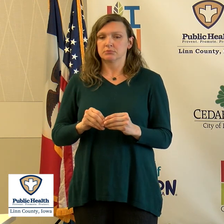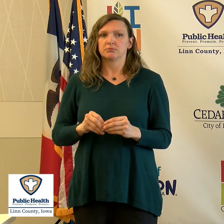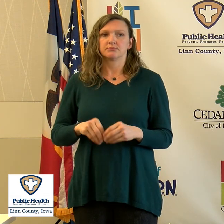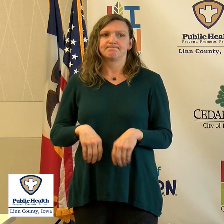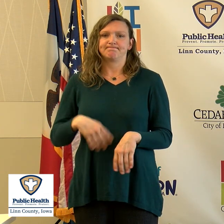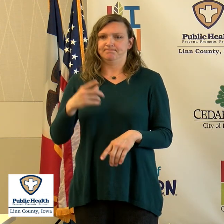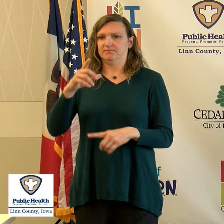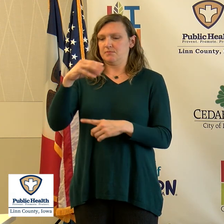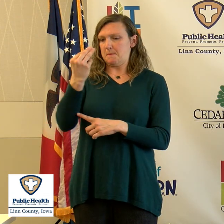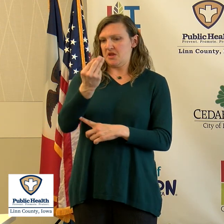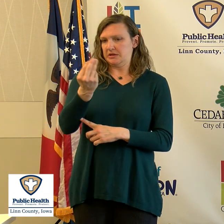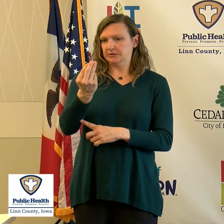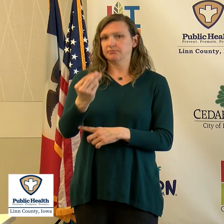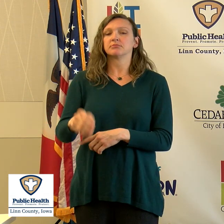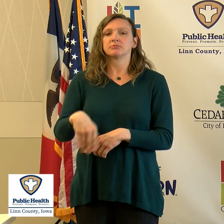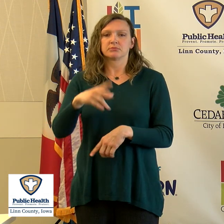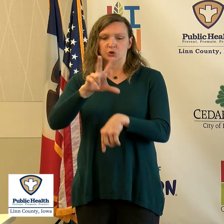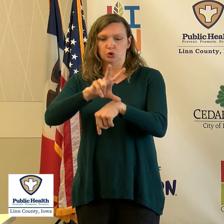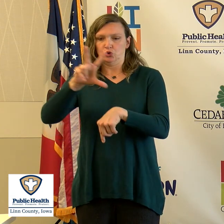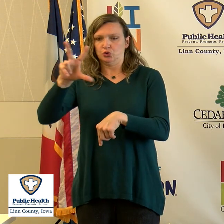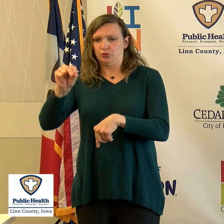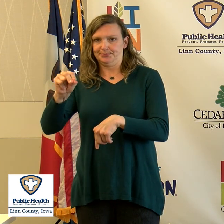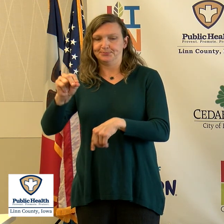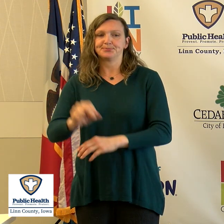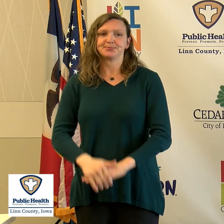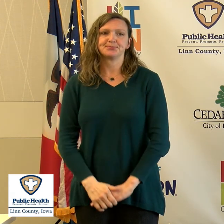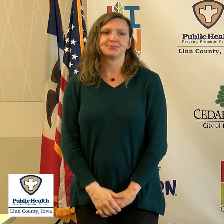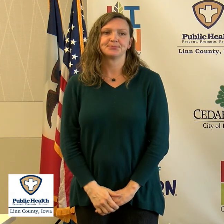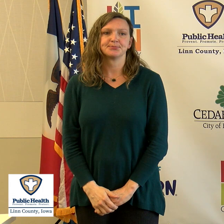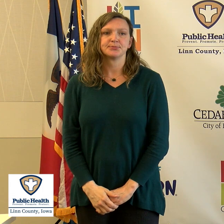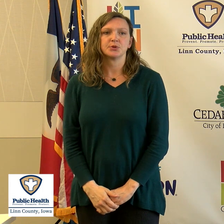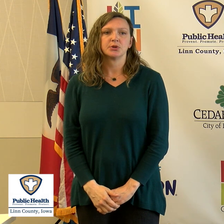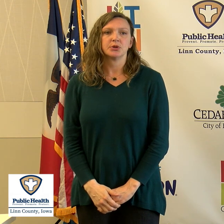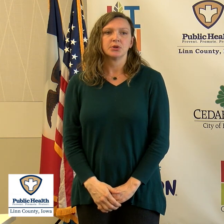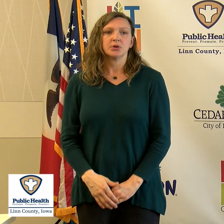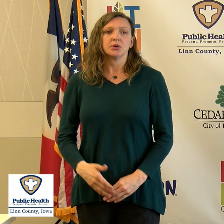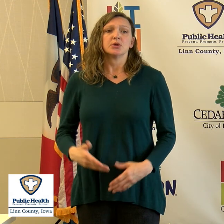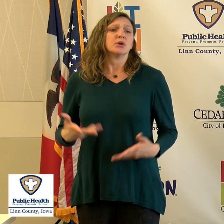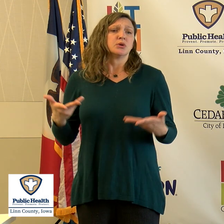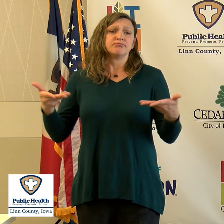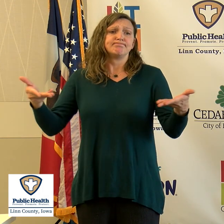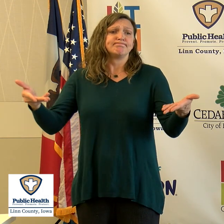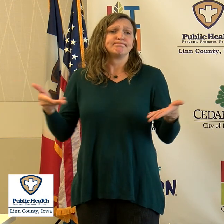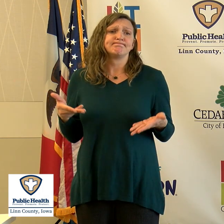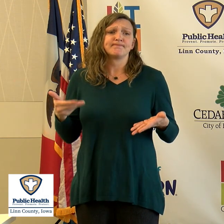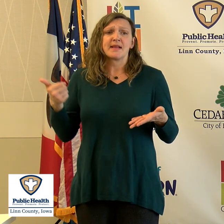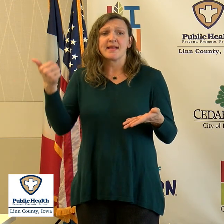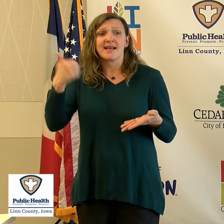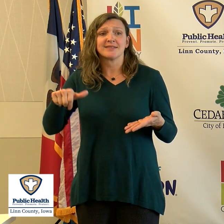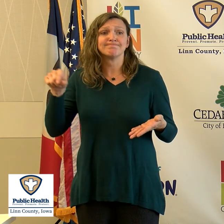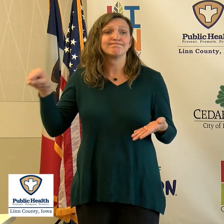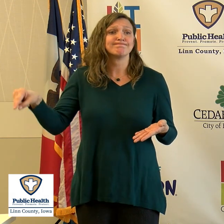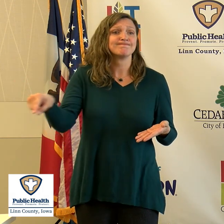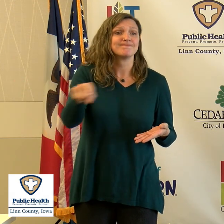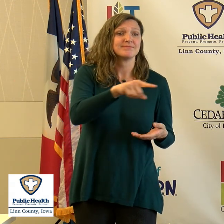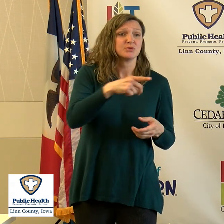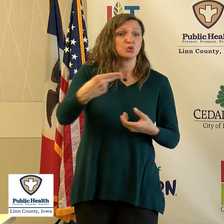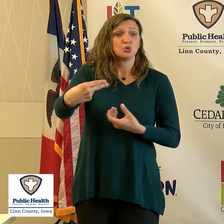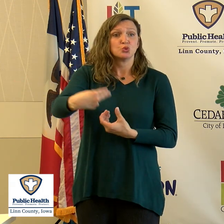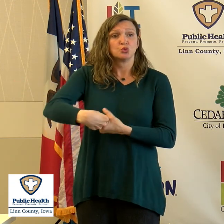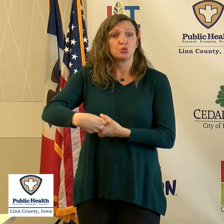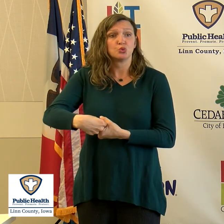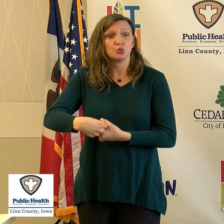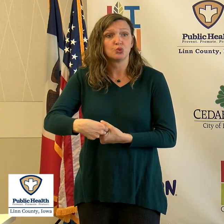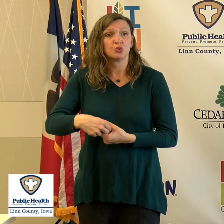do want to say that we please want to welcome others to join us for our virtual town hall that will be held tomorrow,